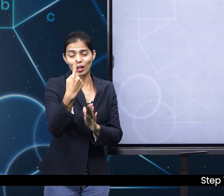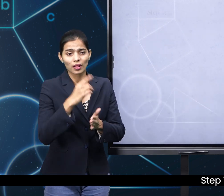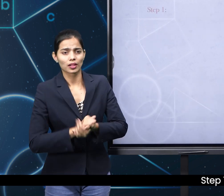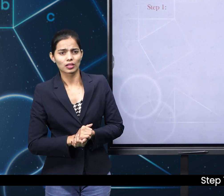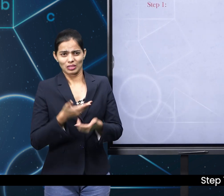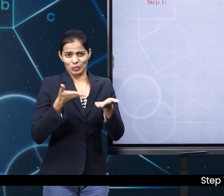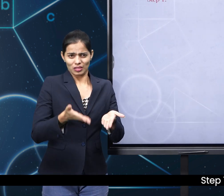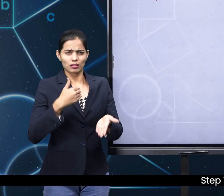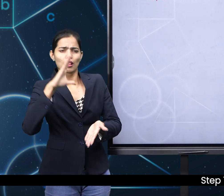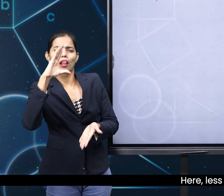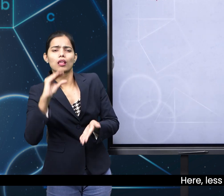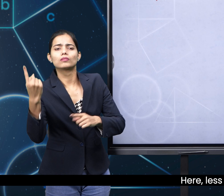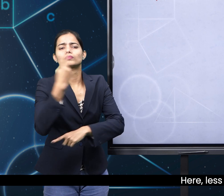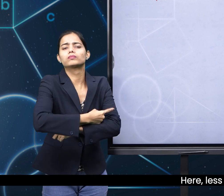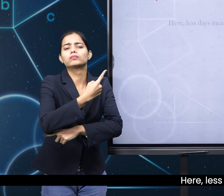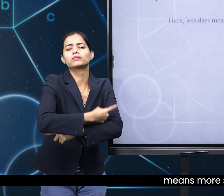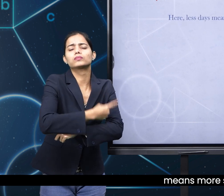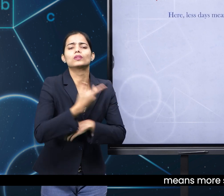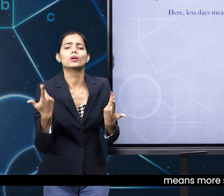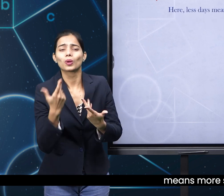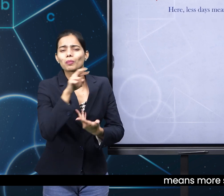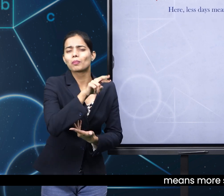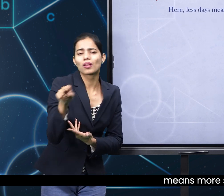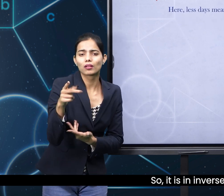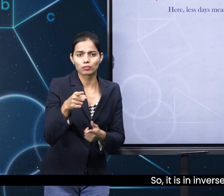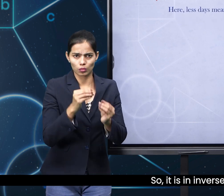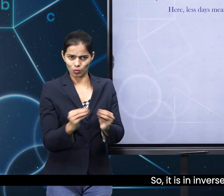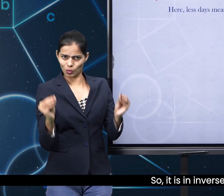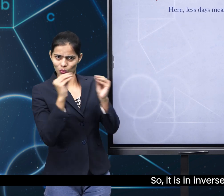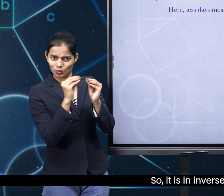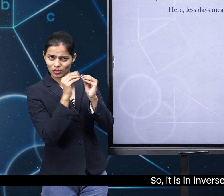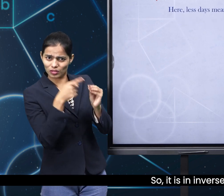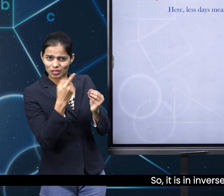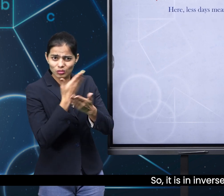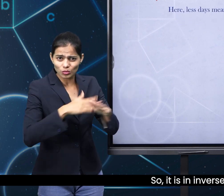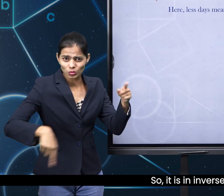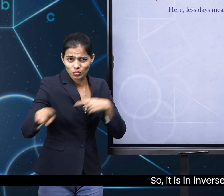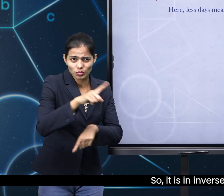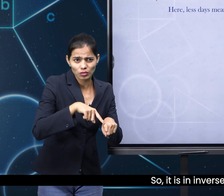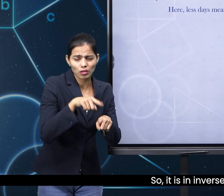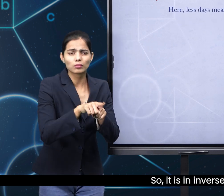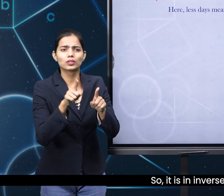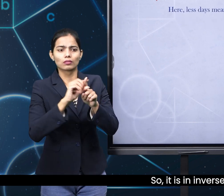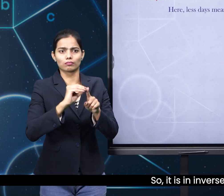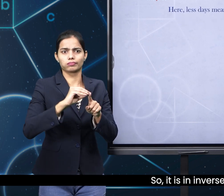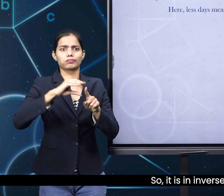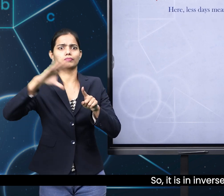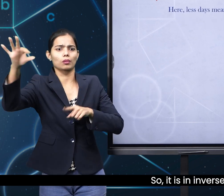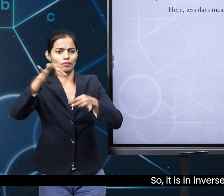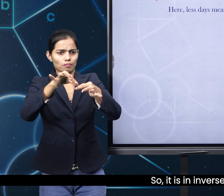Step 1. Here, less days means more student. So, it is in inverse